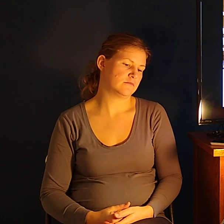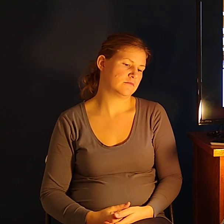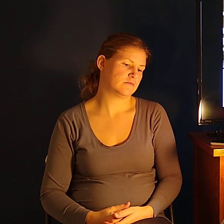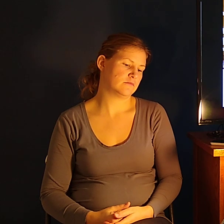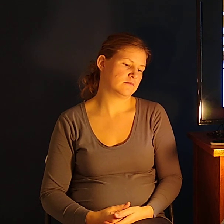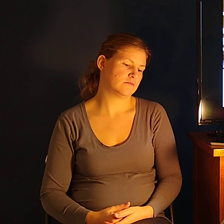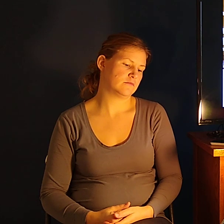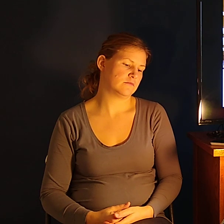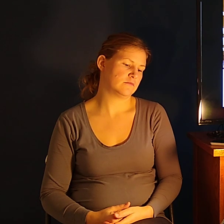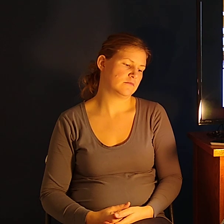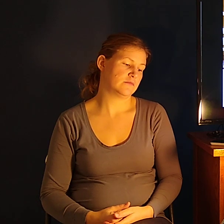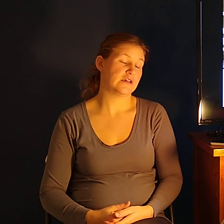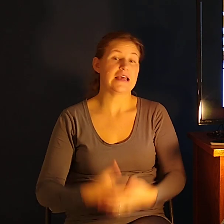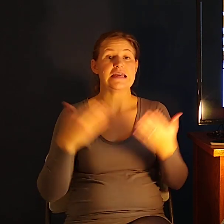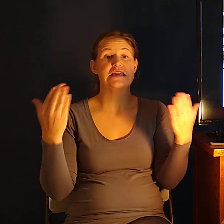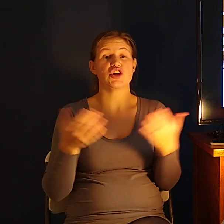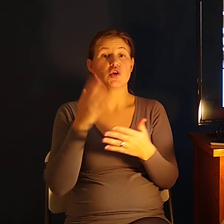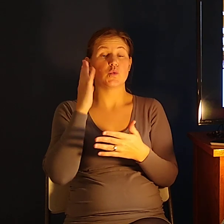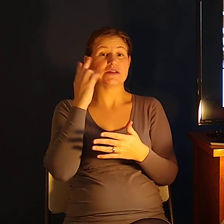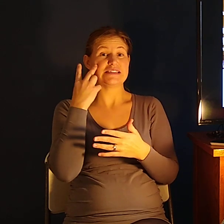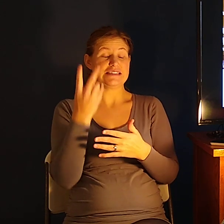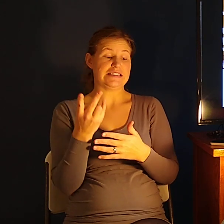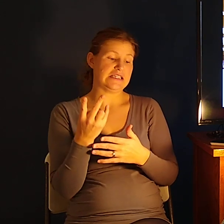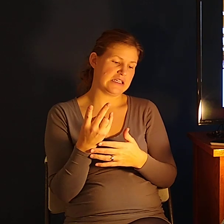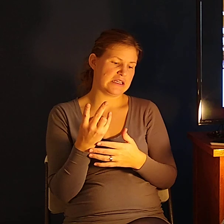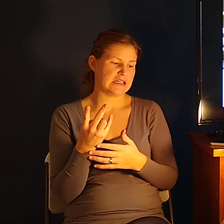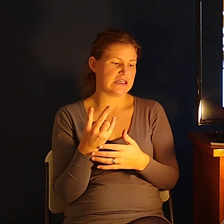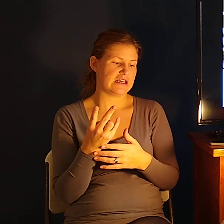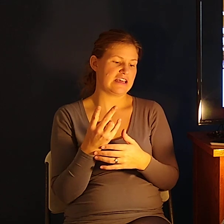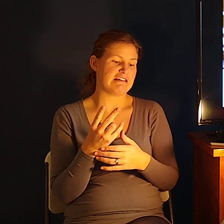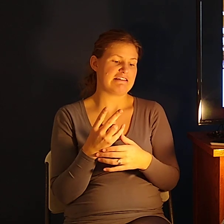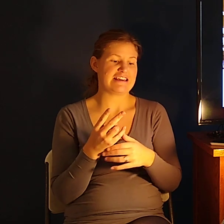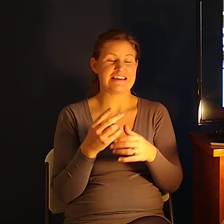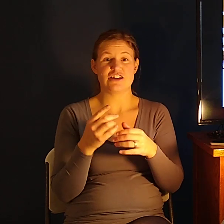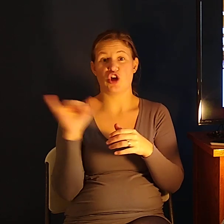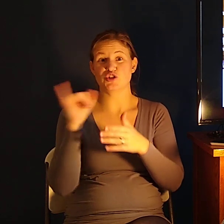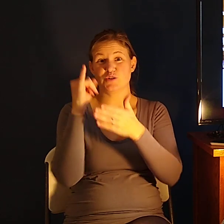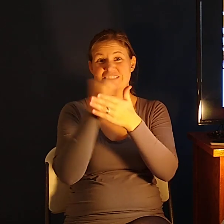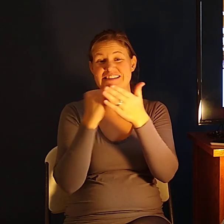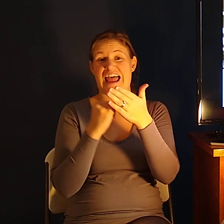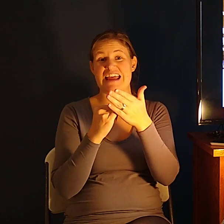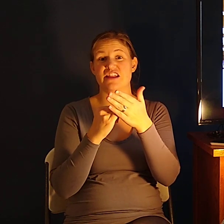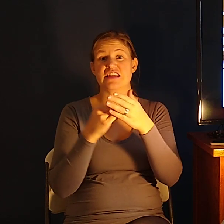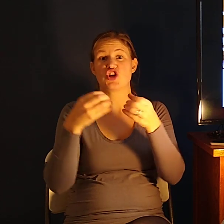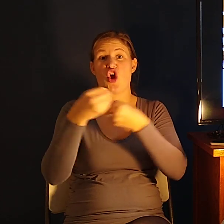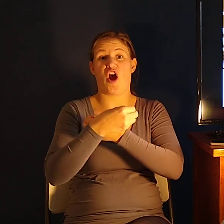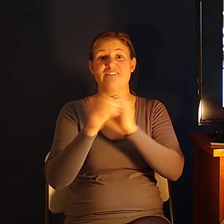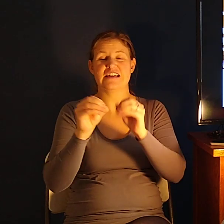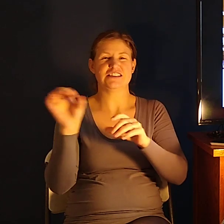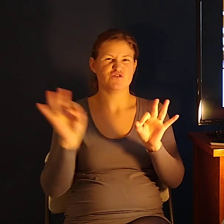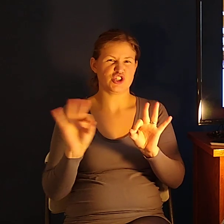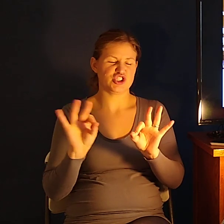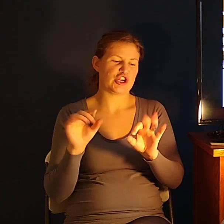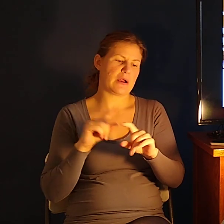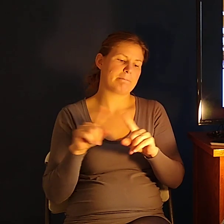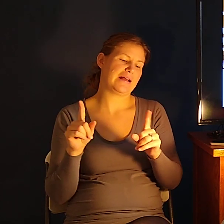And here we see that he went so far as designing the office furniture, although not